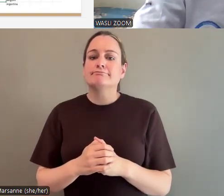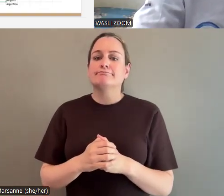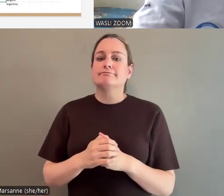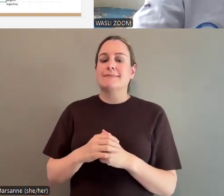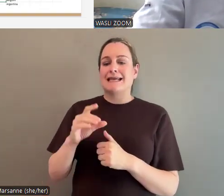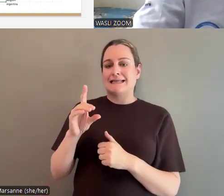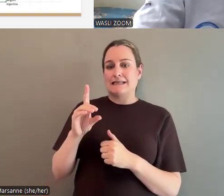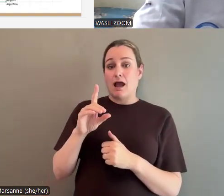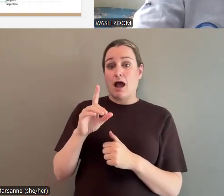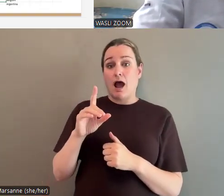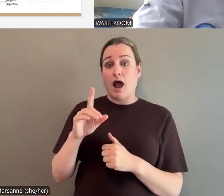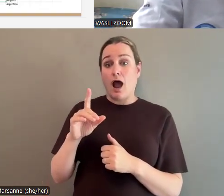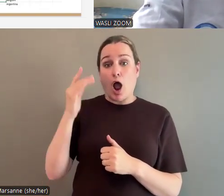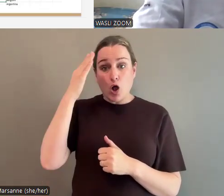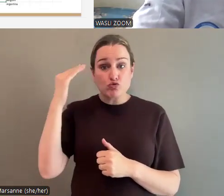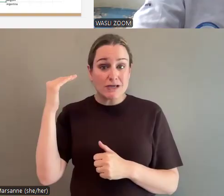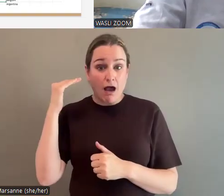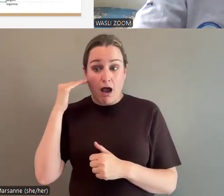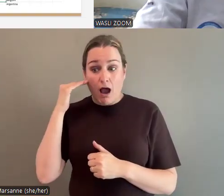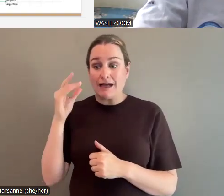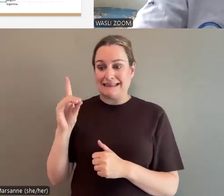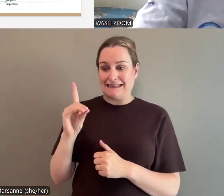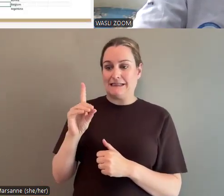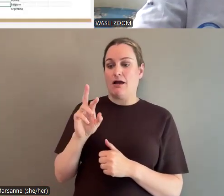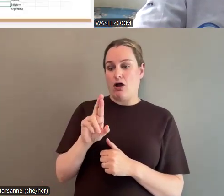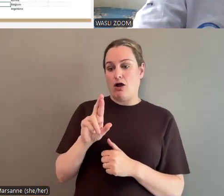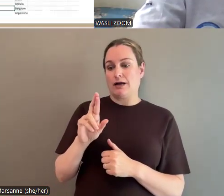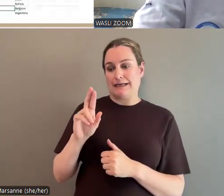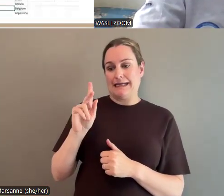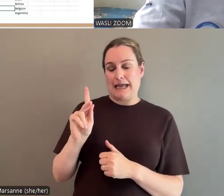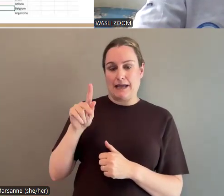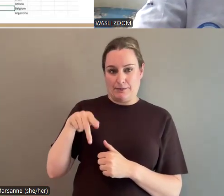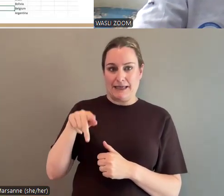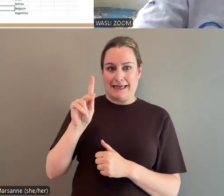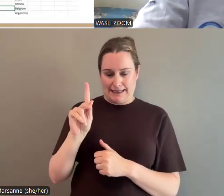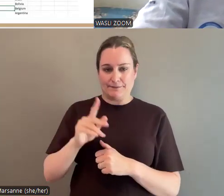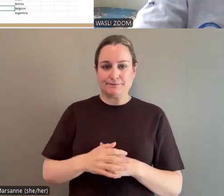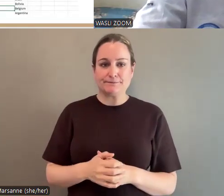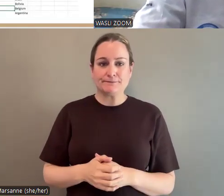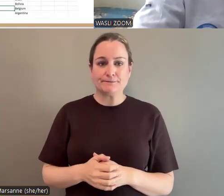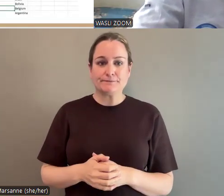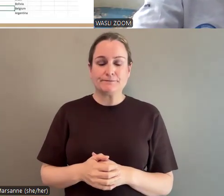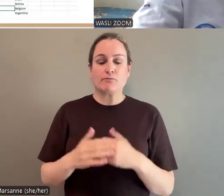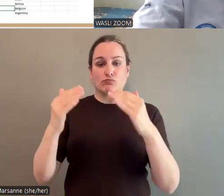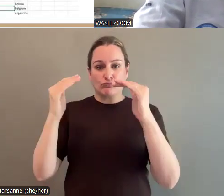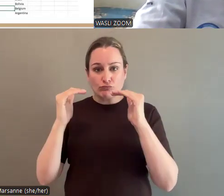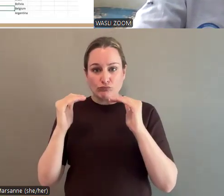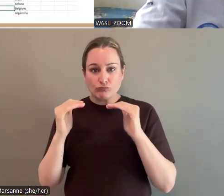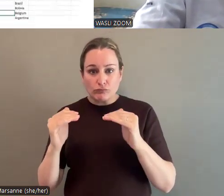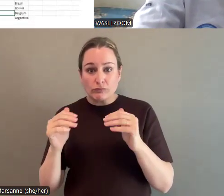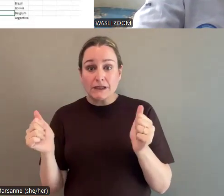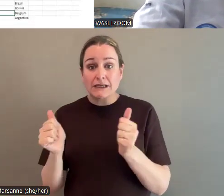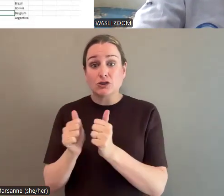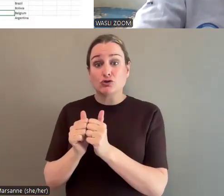Republic, Korea. They have also paid their dues up to date. Then we have the Association of Sign